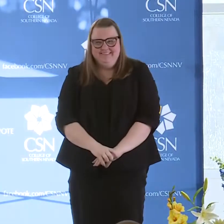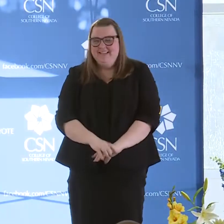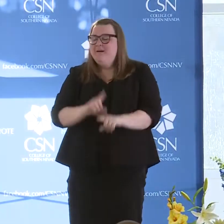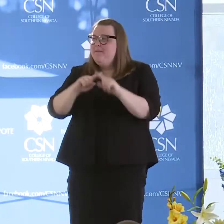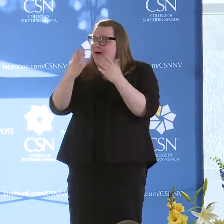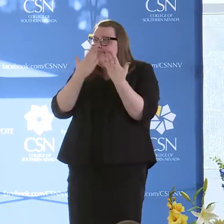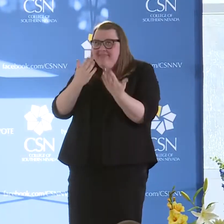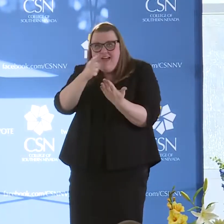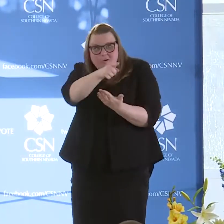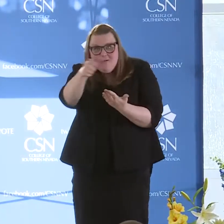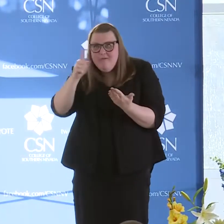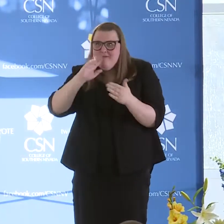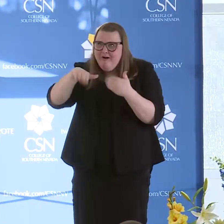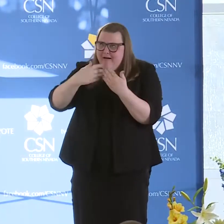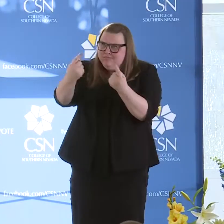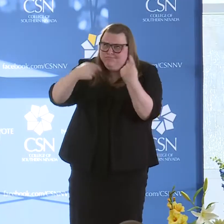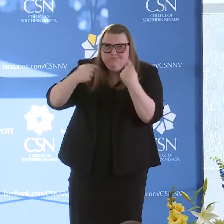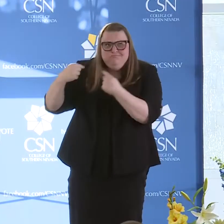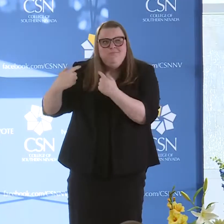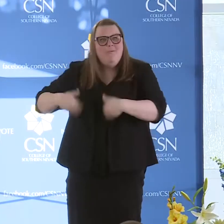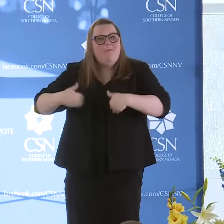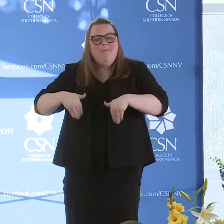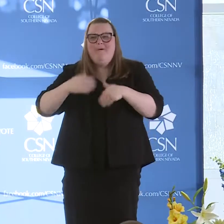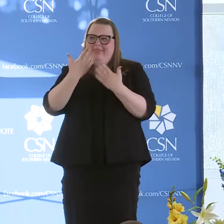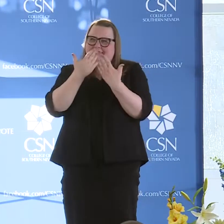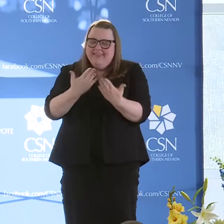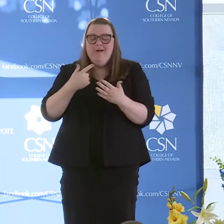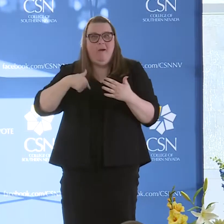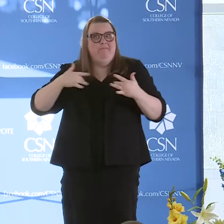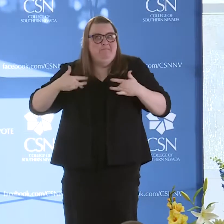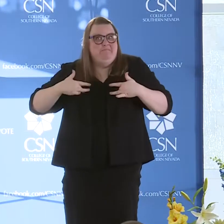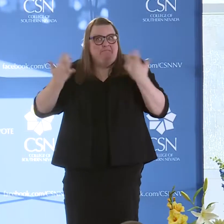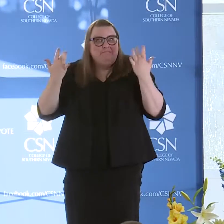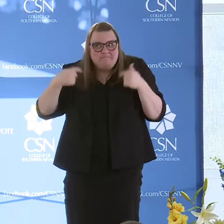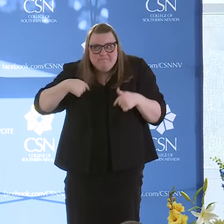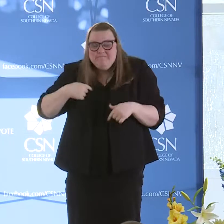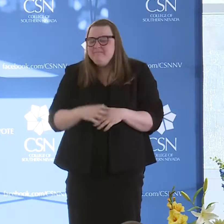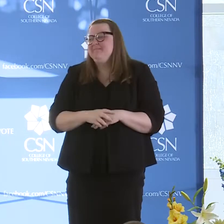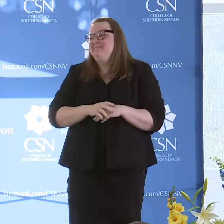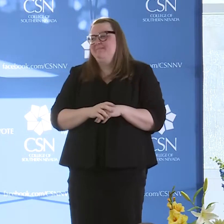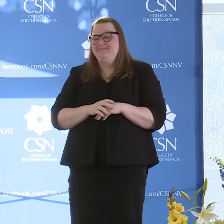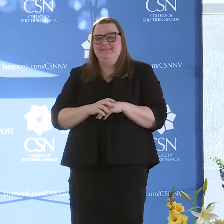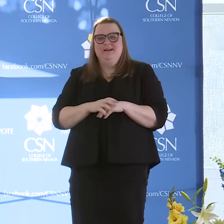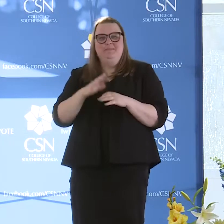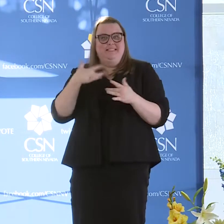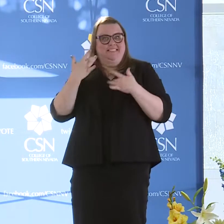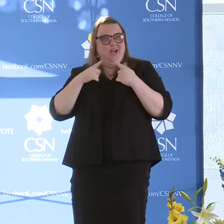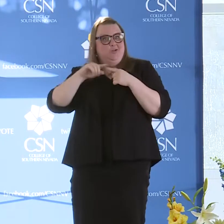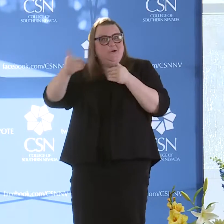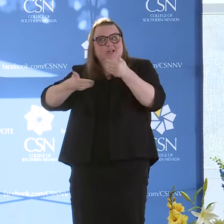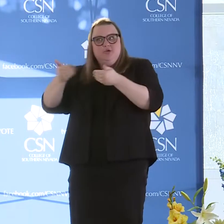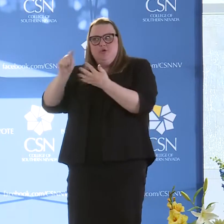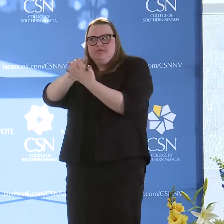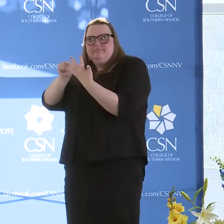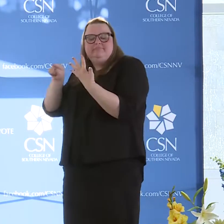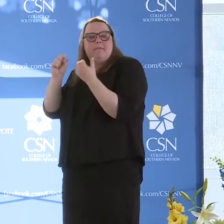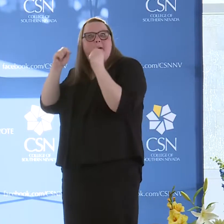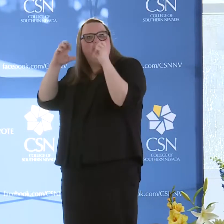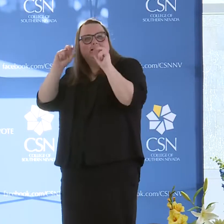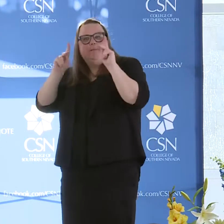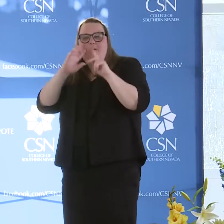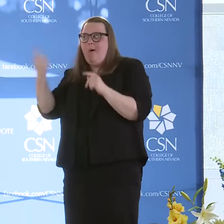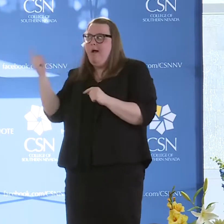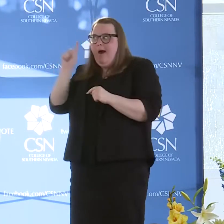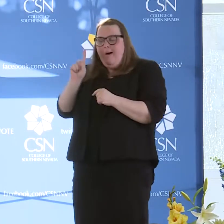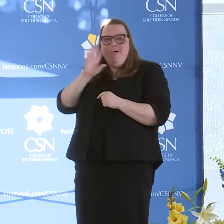But thank you, each and every one of you, for being here. I'm excited to introduce some amazing people that are come up and give you